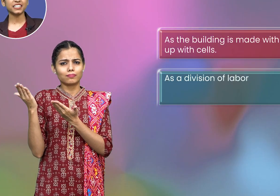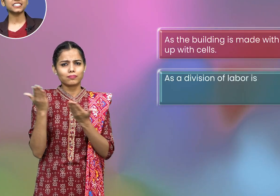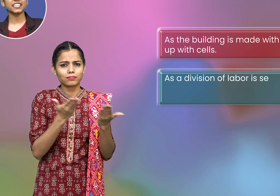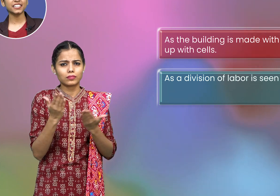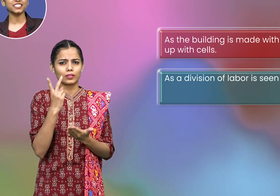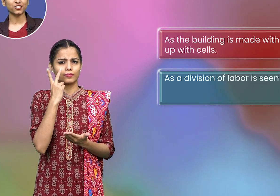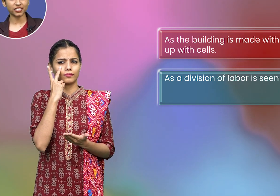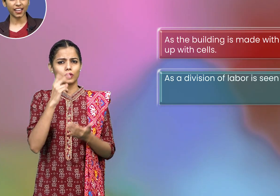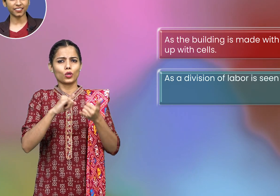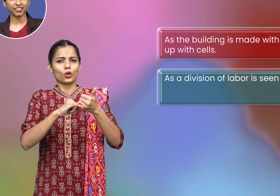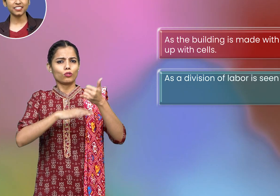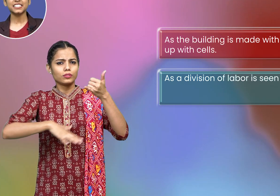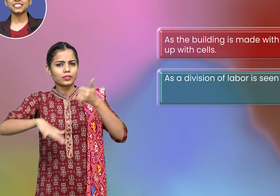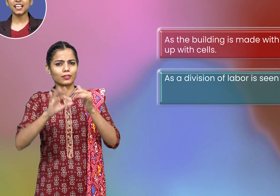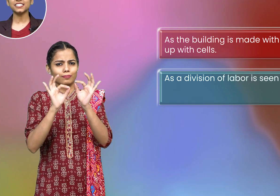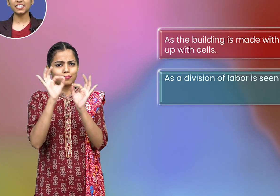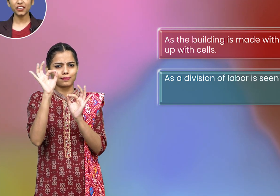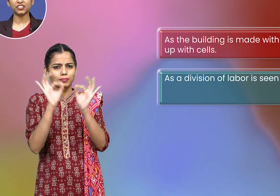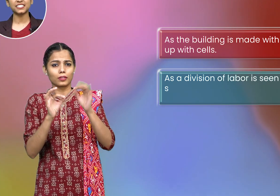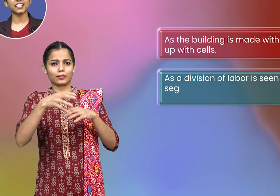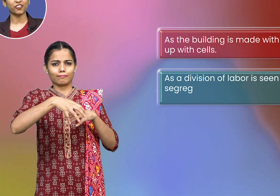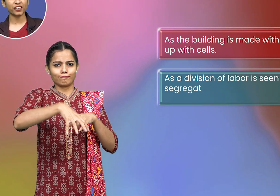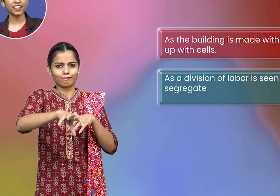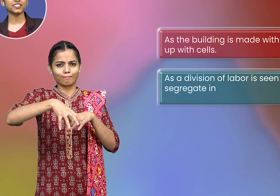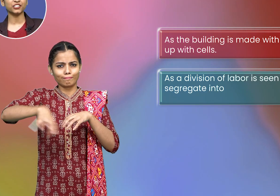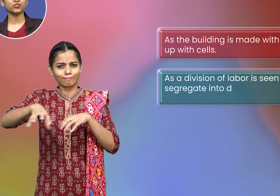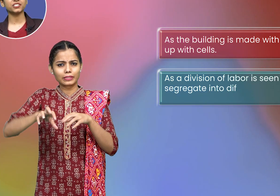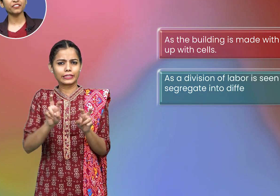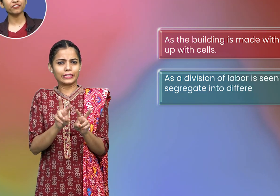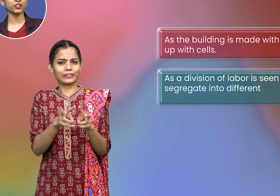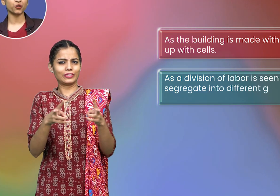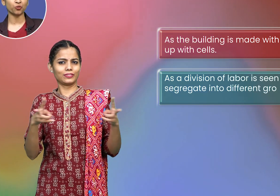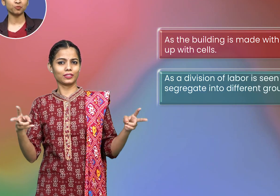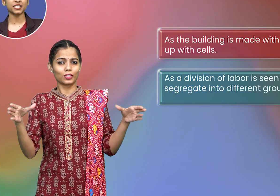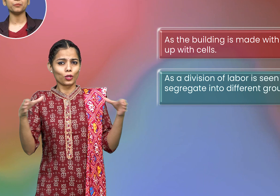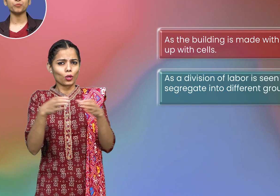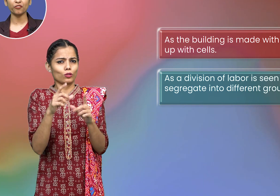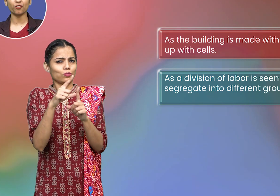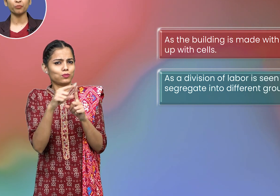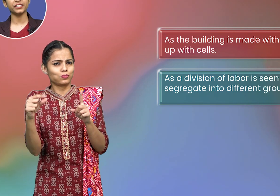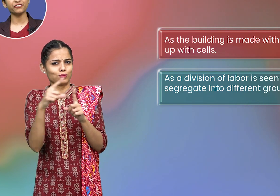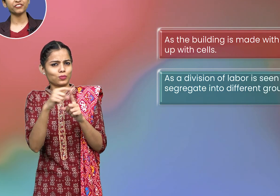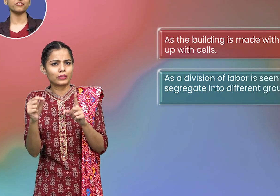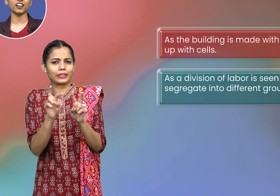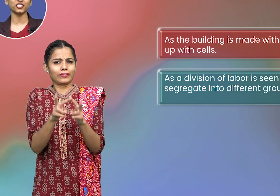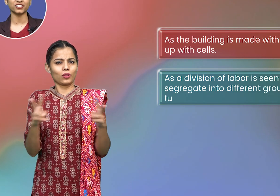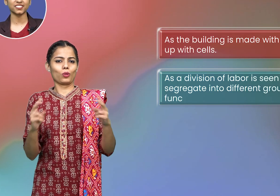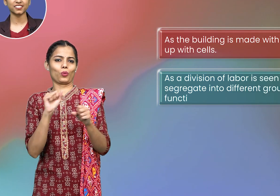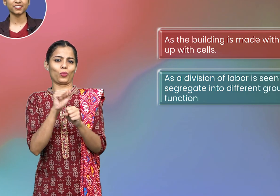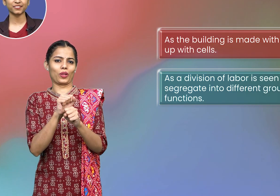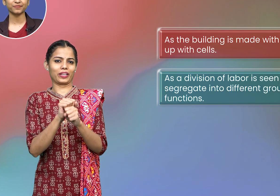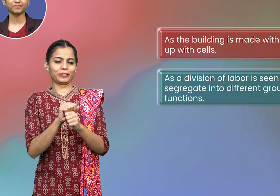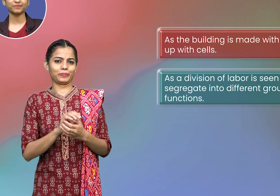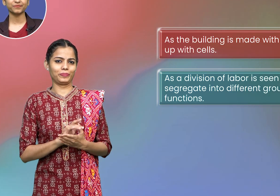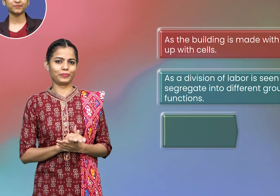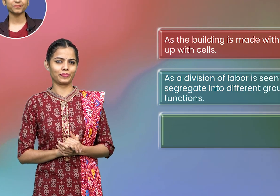labor is seen in society, cells even segregate into different groups and perform different